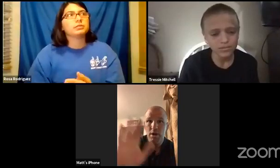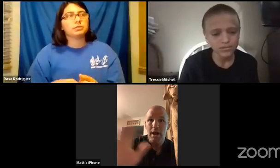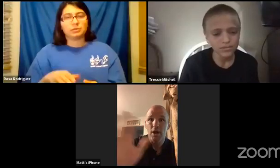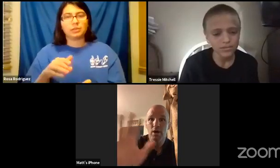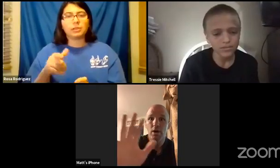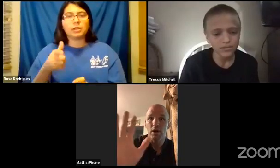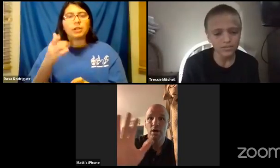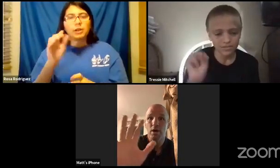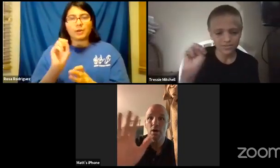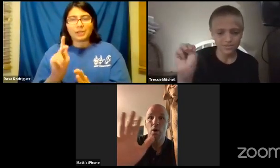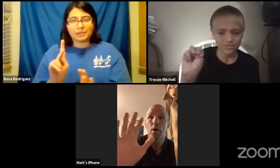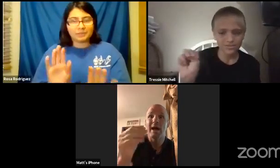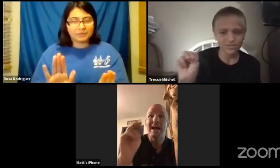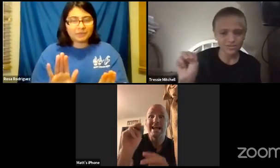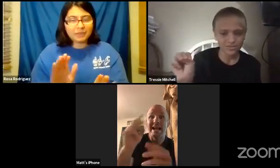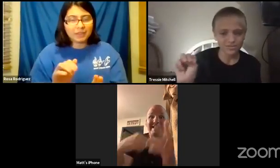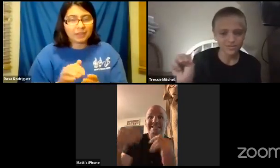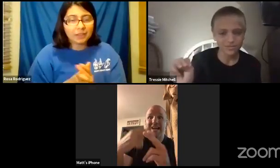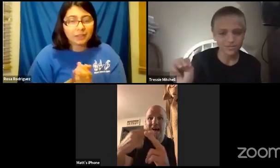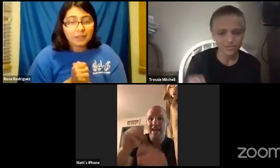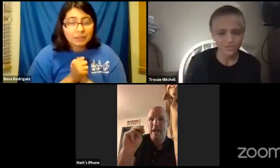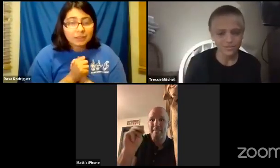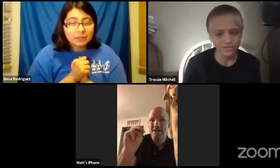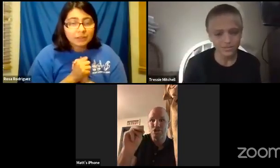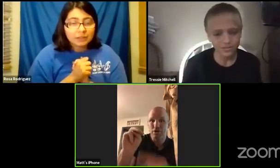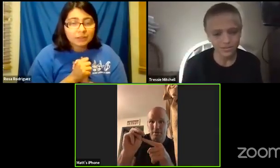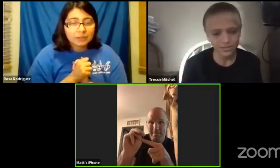Marshall, that's your name sign, right?